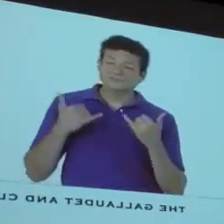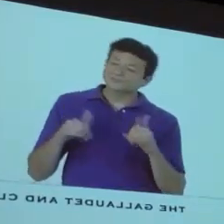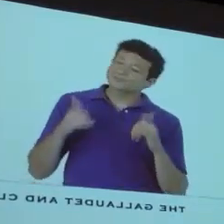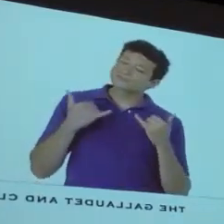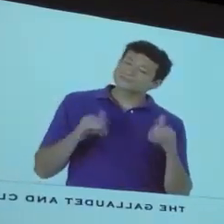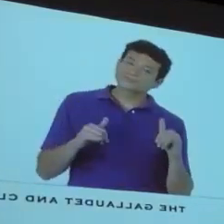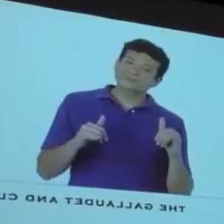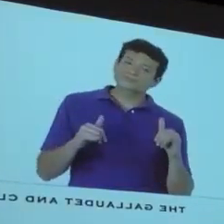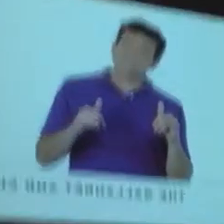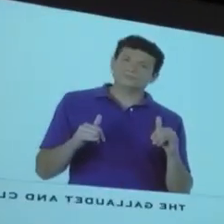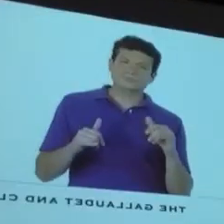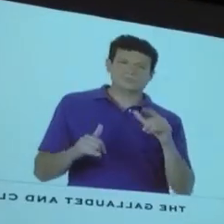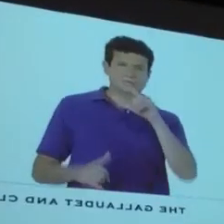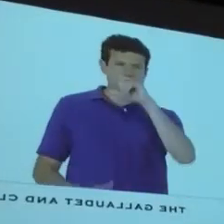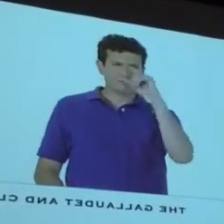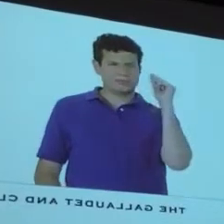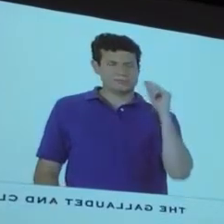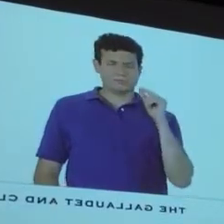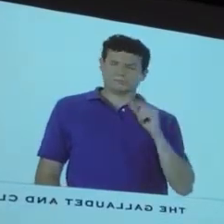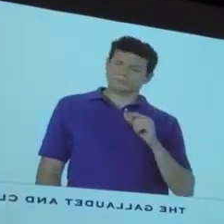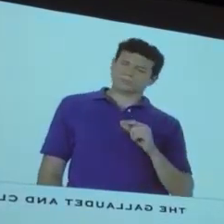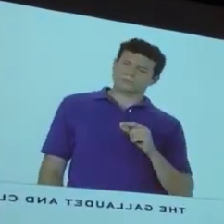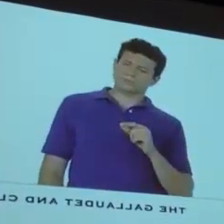Girl play. Girl's playing.